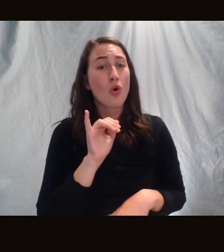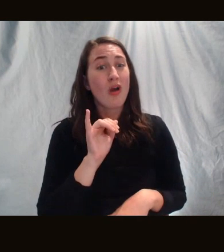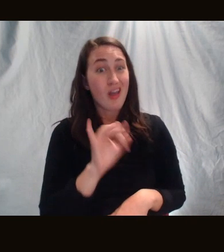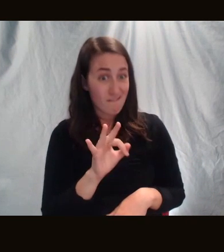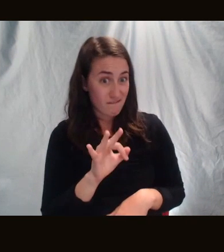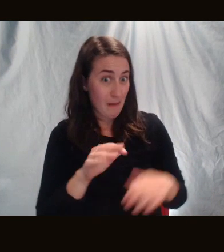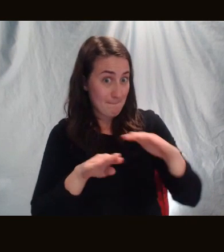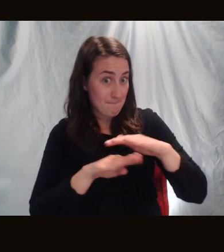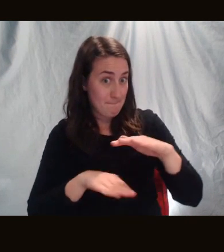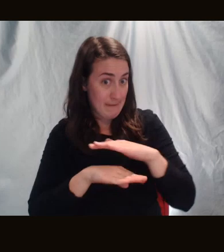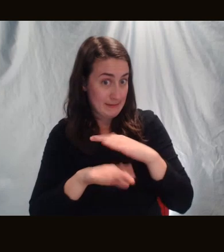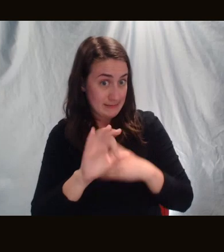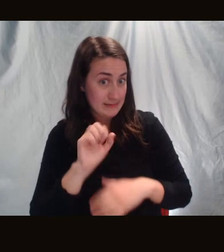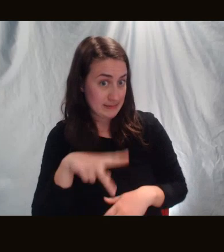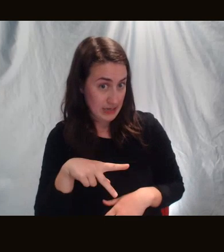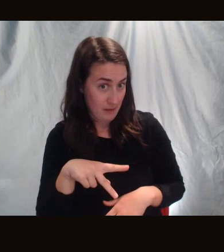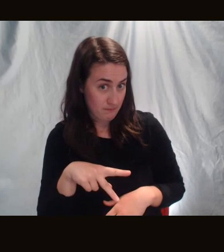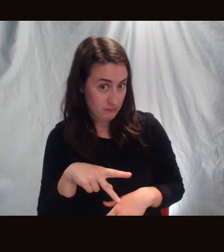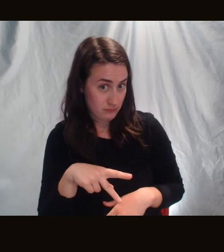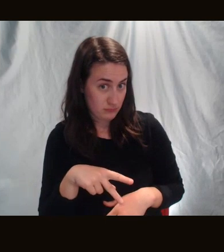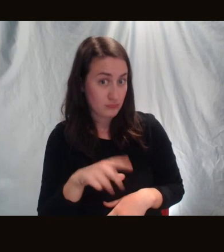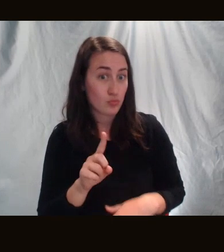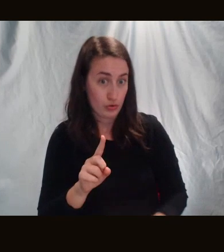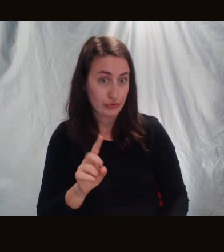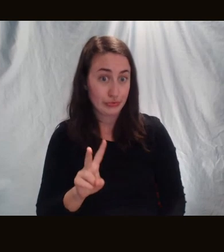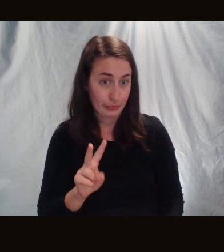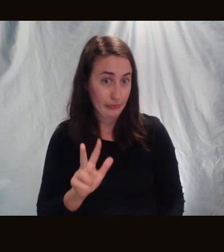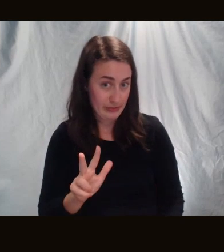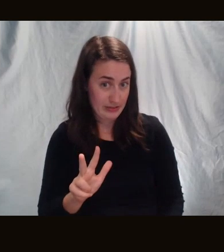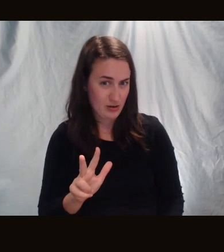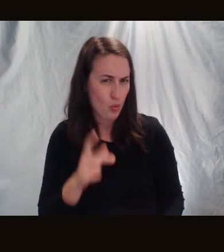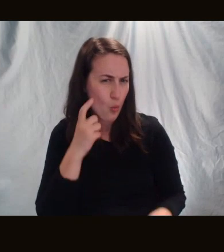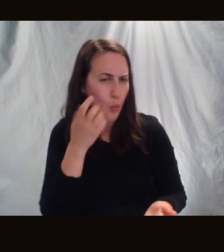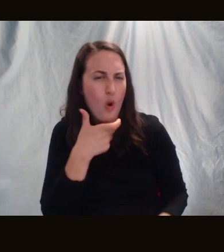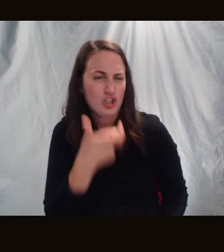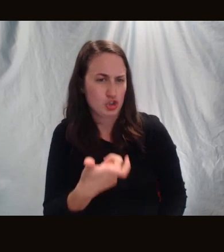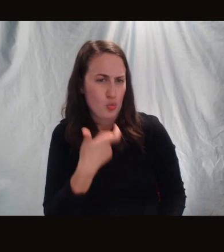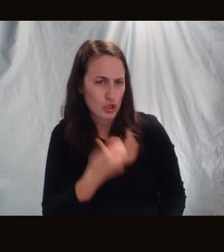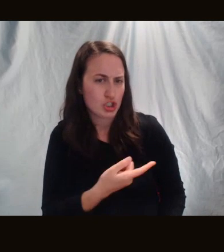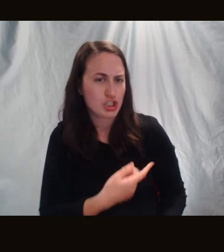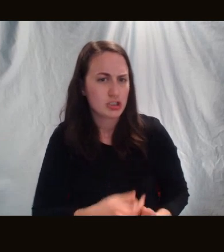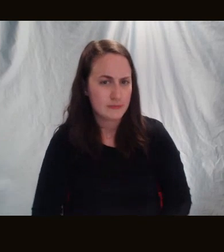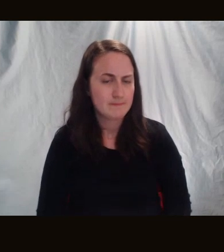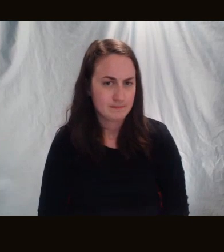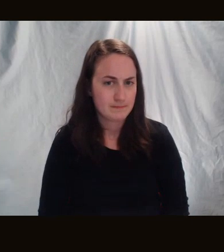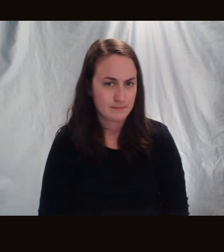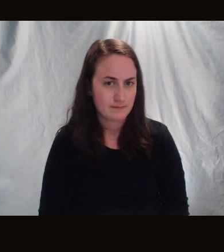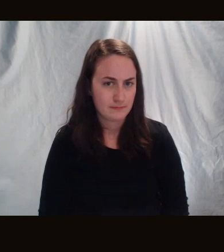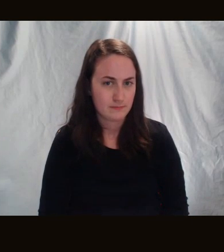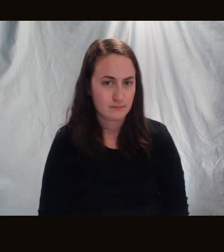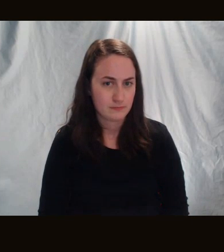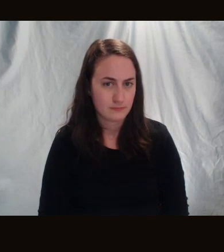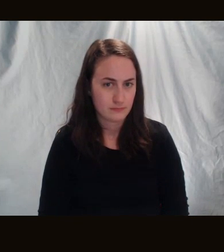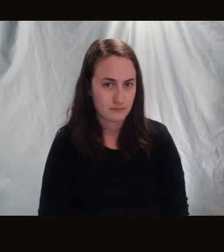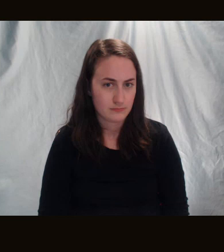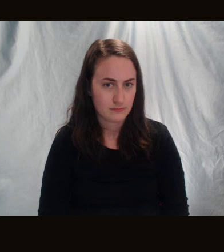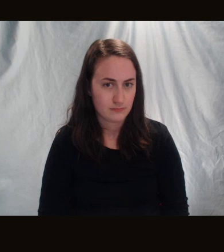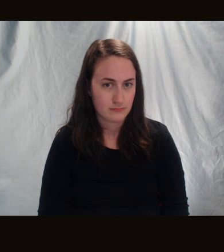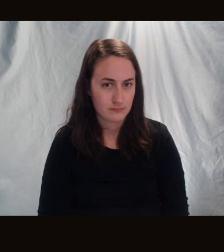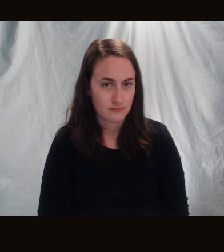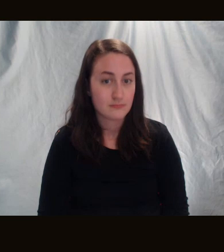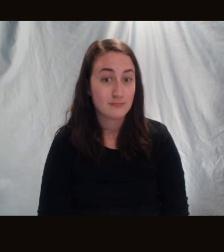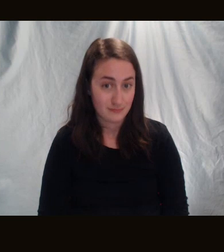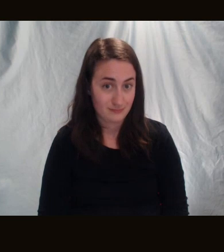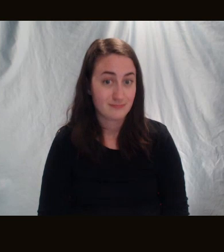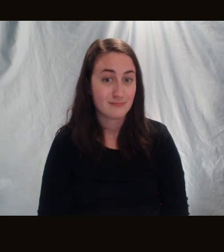right? So you're doing your basic 1, 2, watch first. We go 5, 6, 7 on 1. We